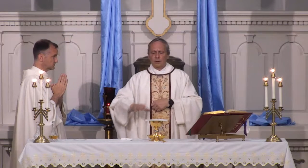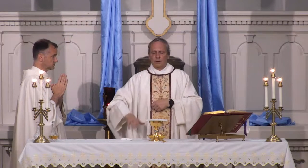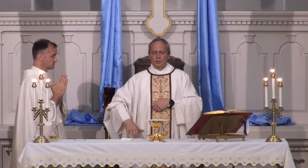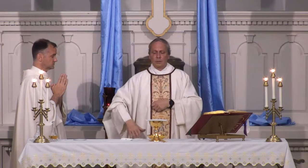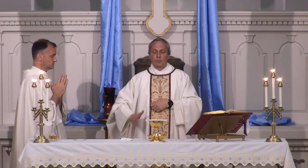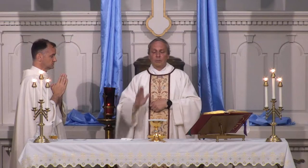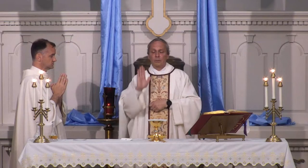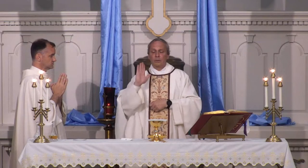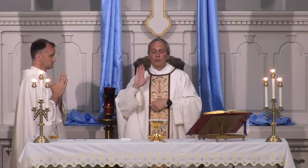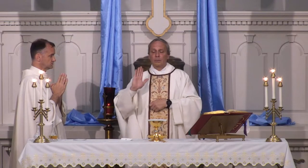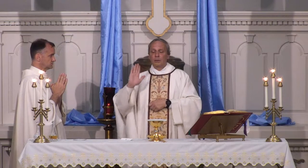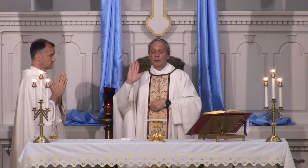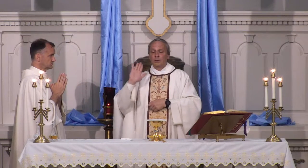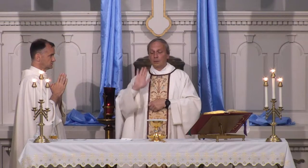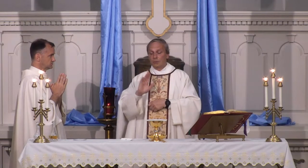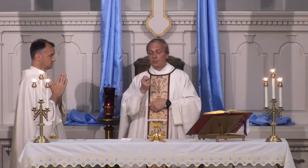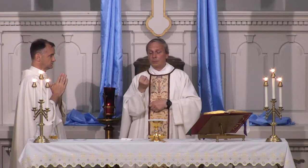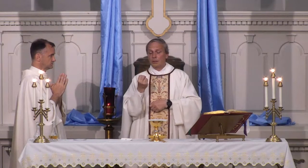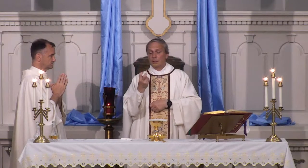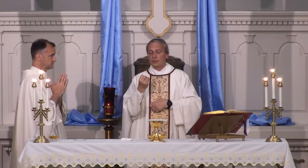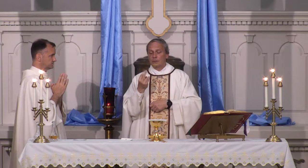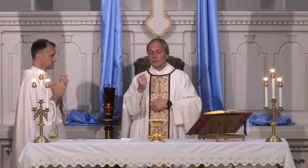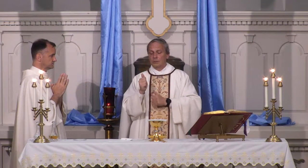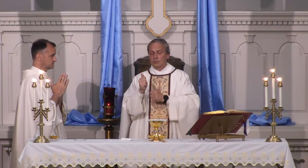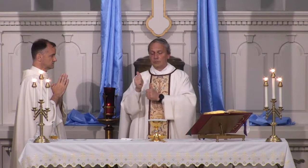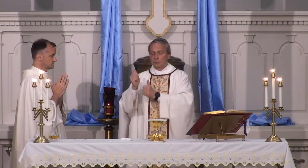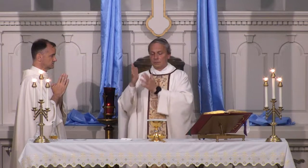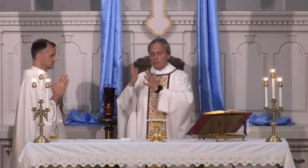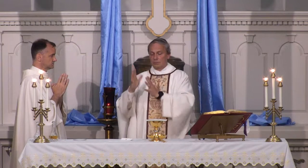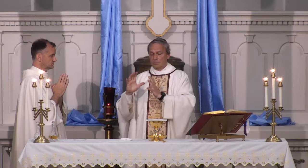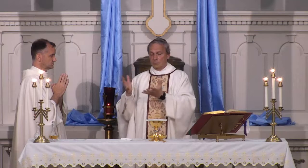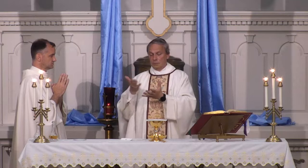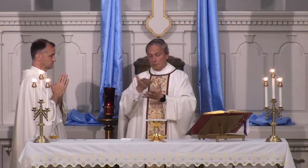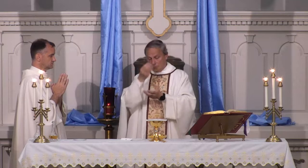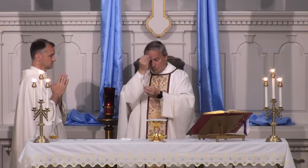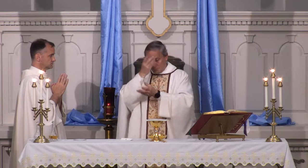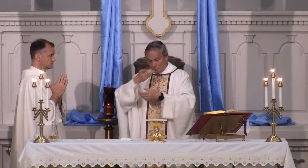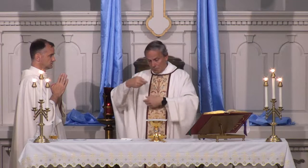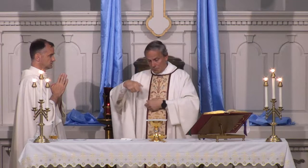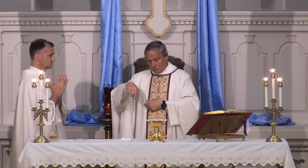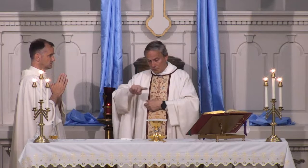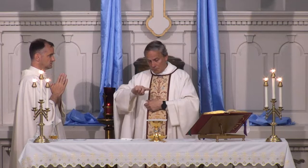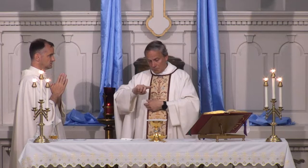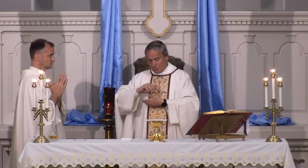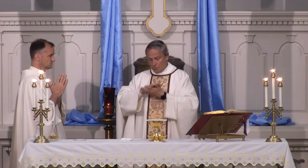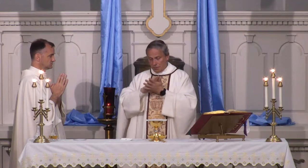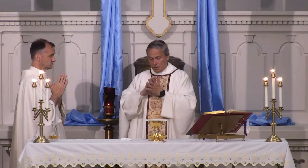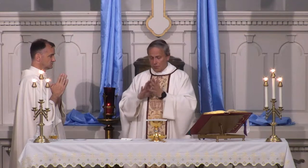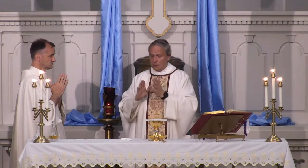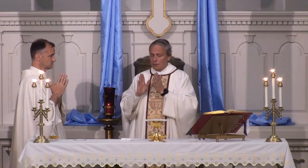Lord Jesus Christ, who said to your apostles,